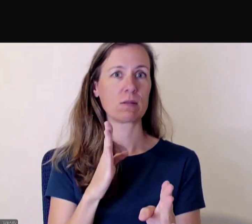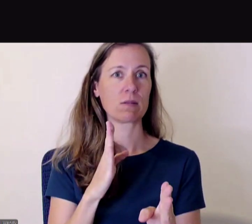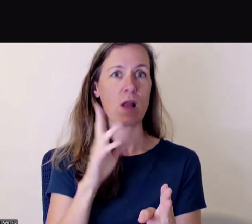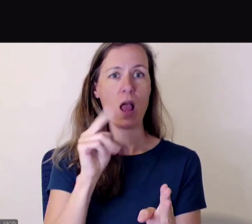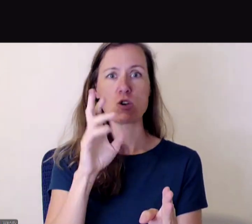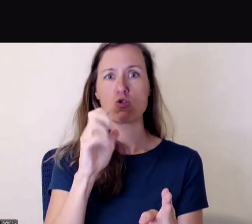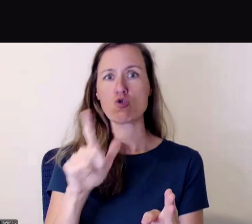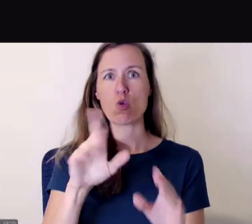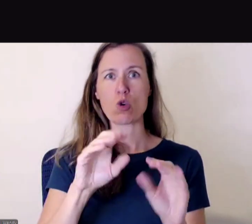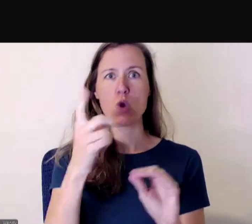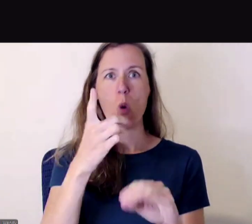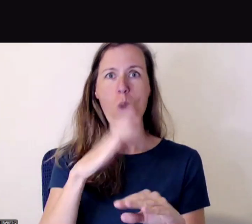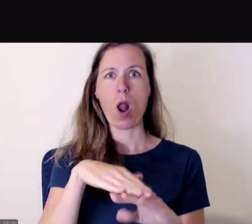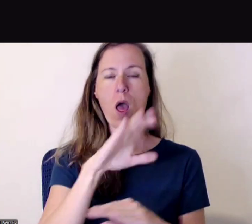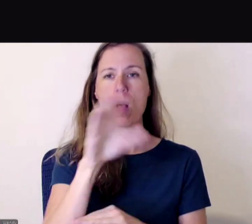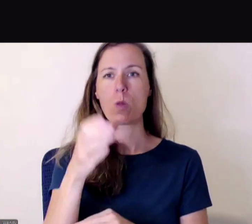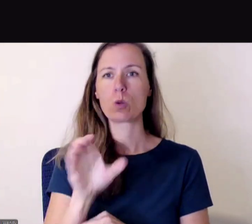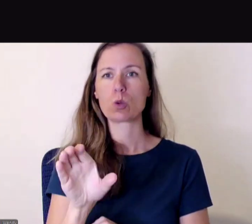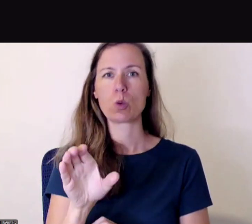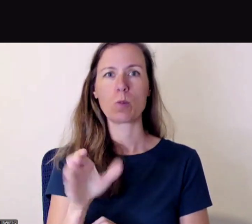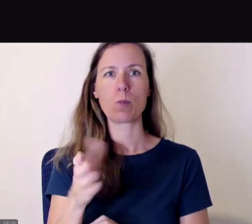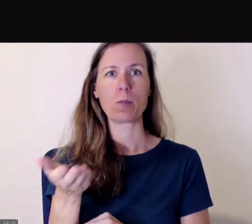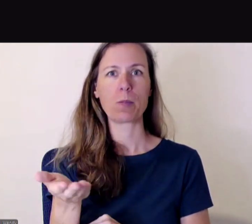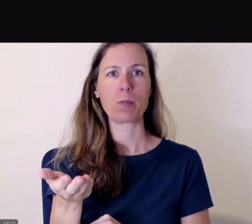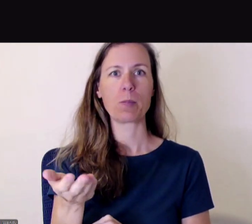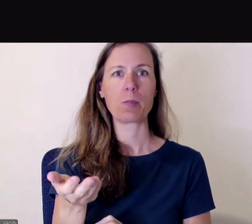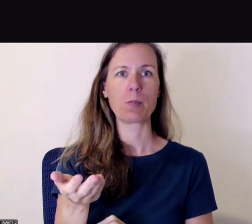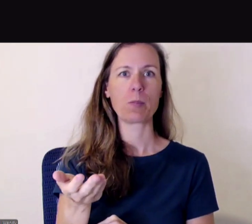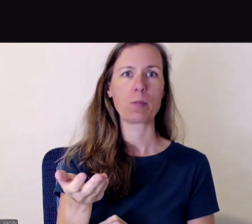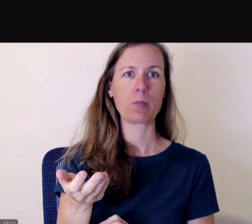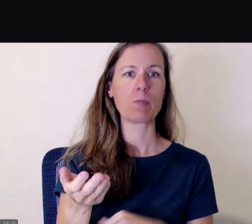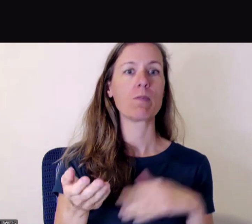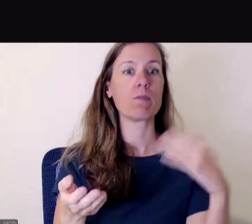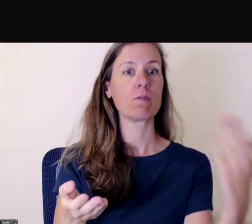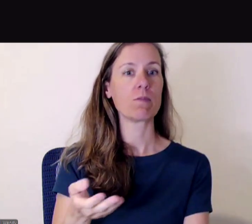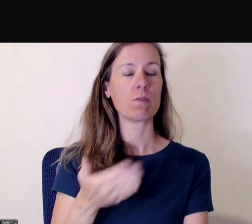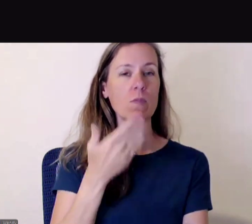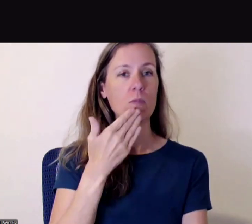online, but Good evening.